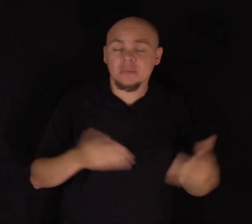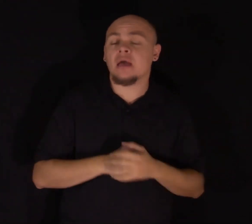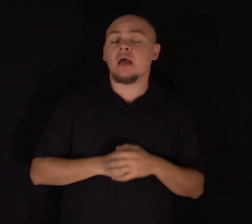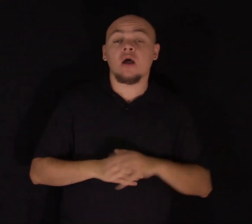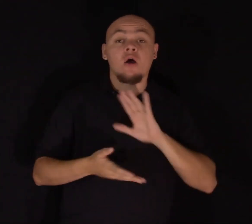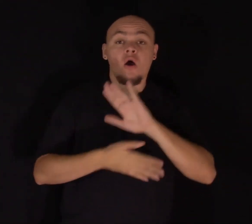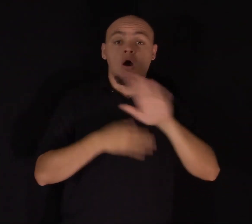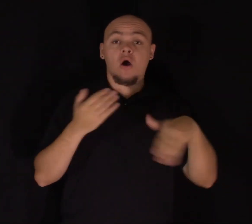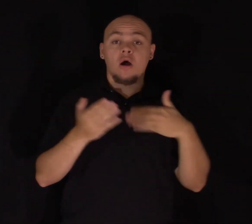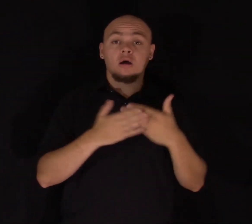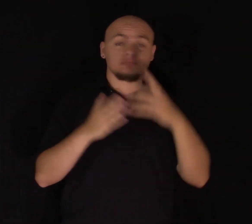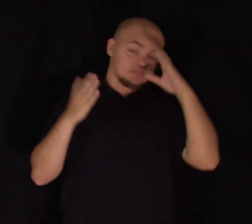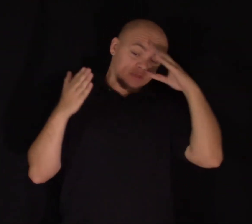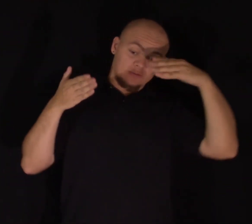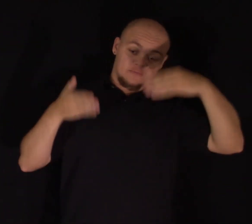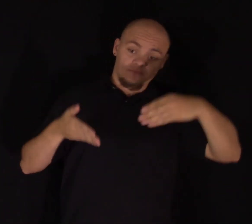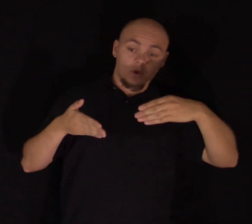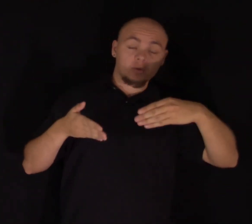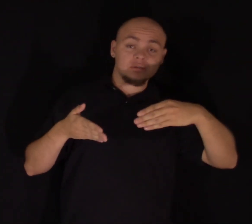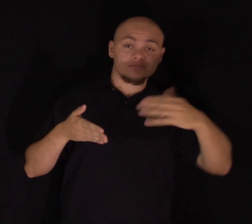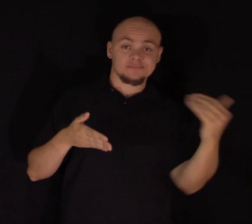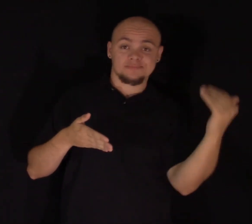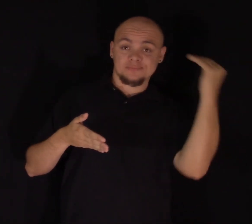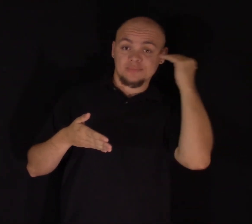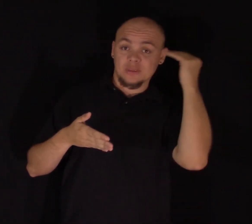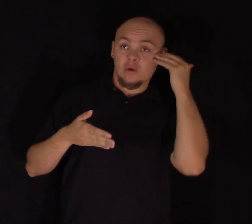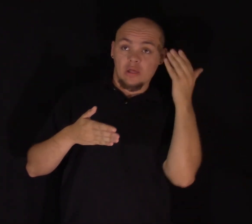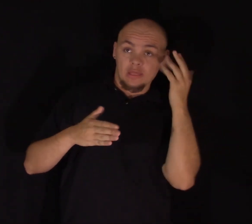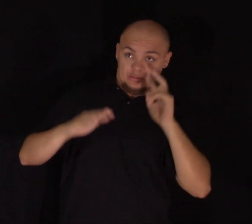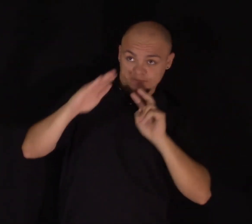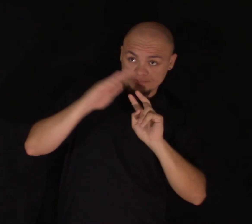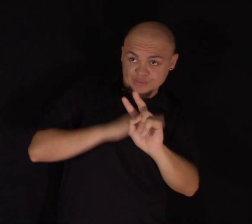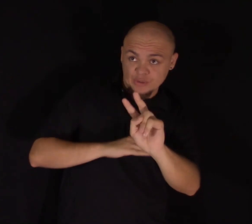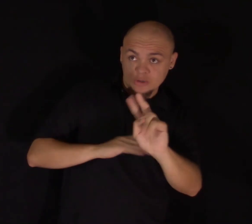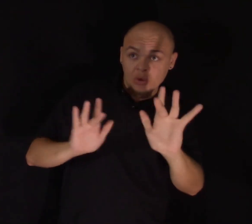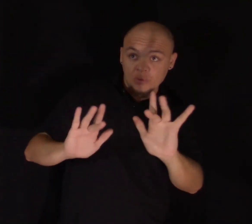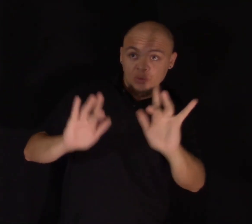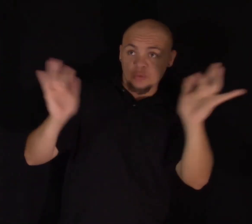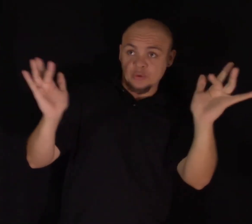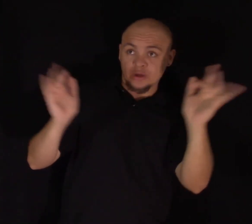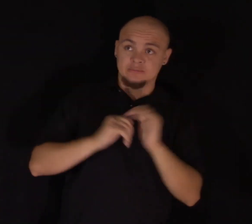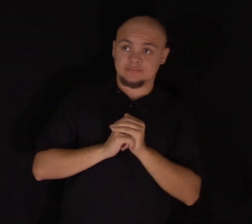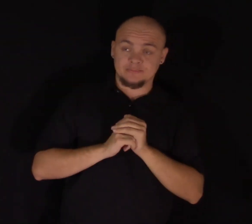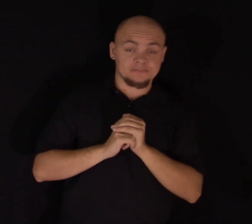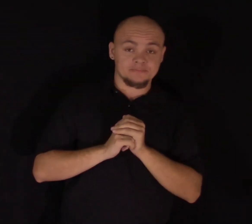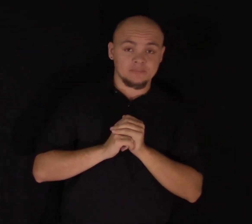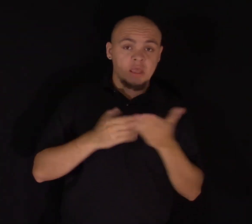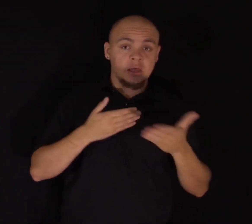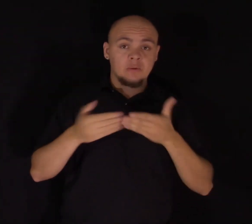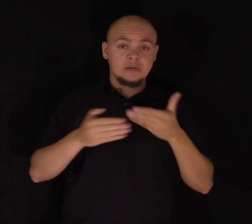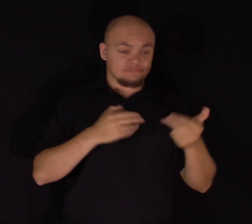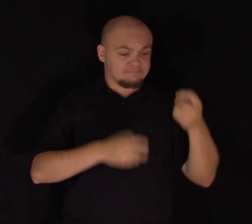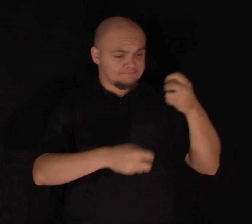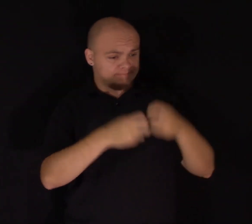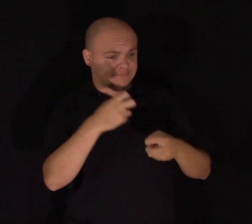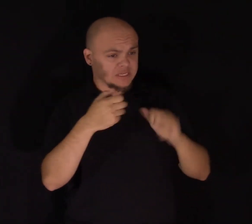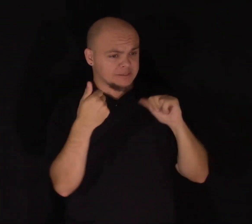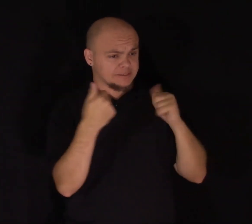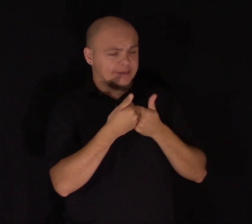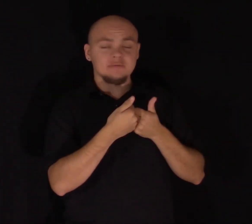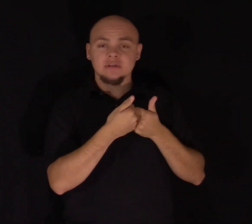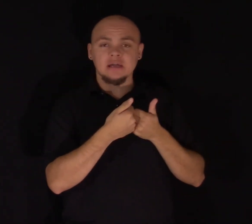things keep me focused and know that there's a bright future ahead and may get me through some difficult times that I may be